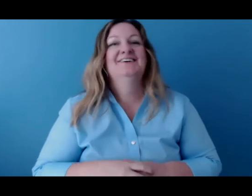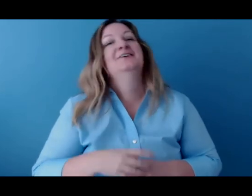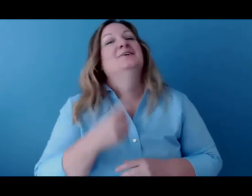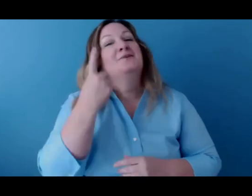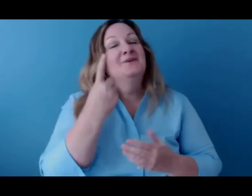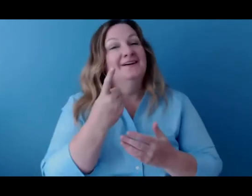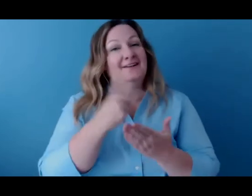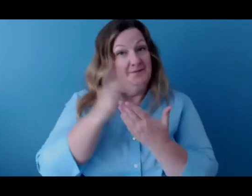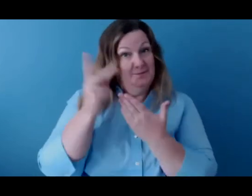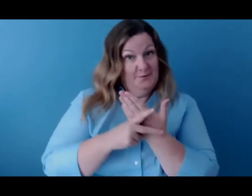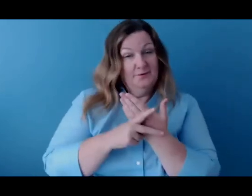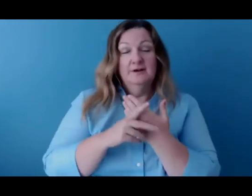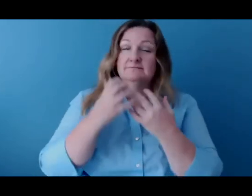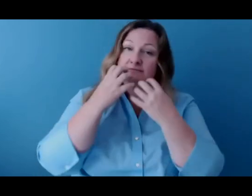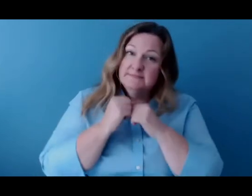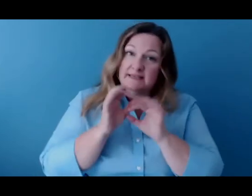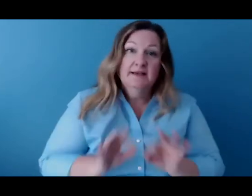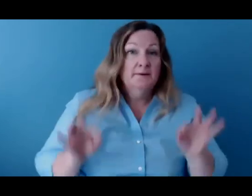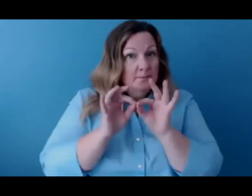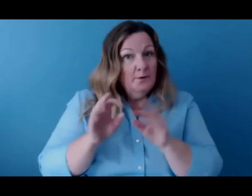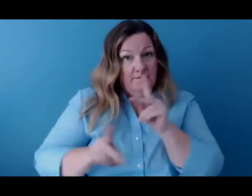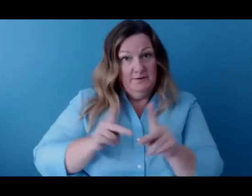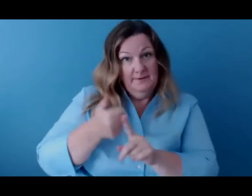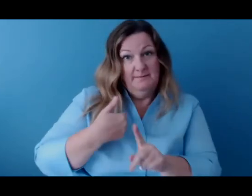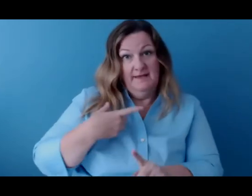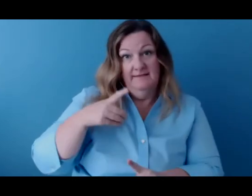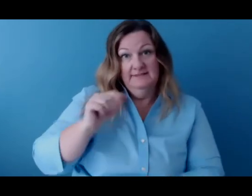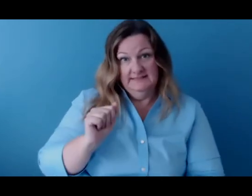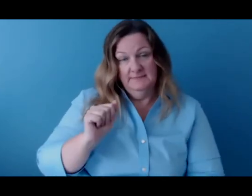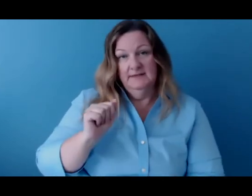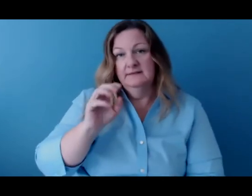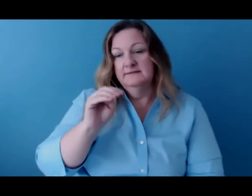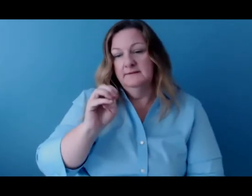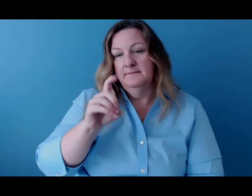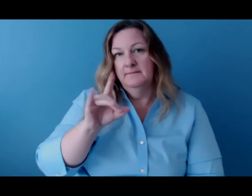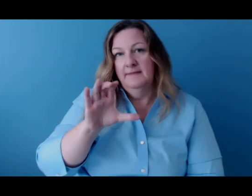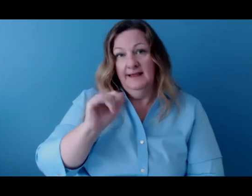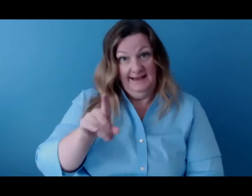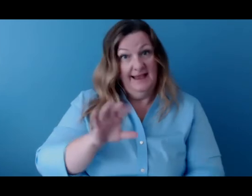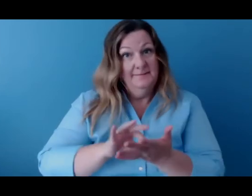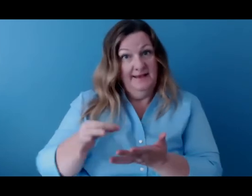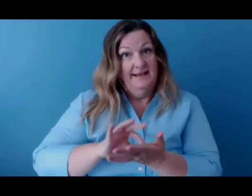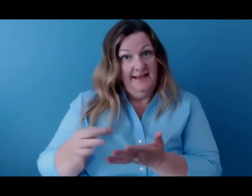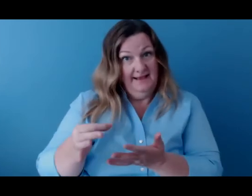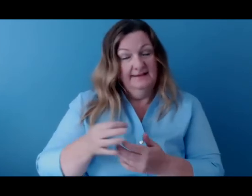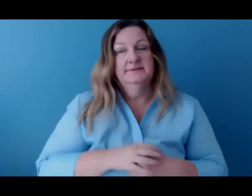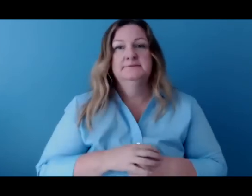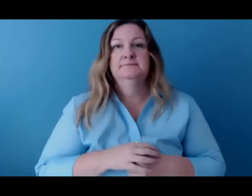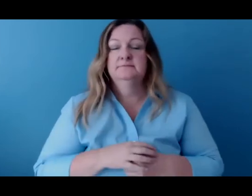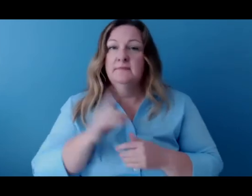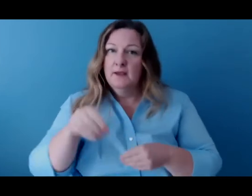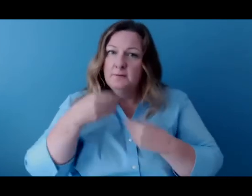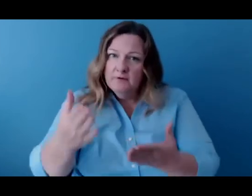one of the programs that's really important for people with disabilities is Medicaid. And it provides home and